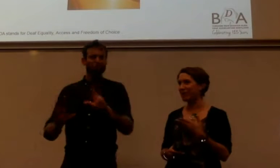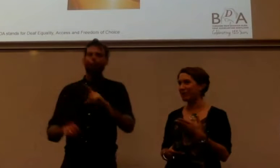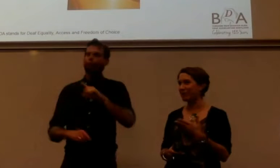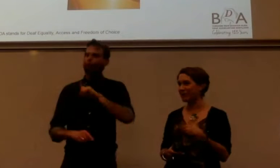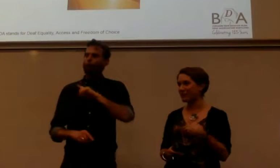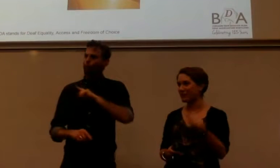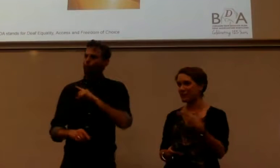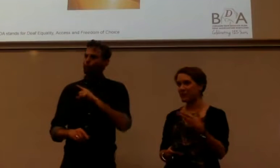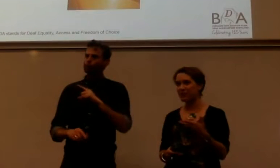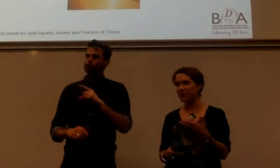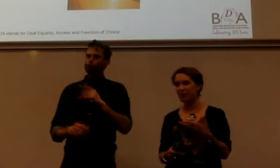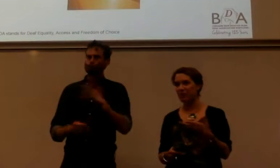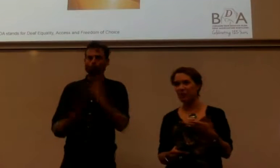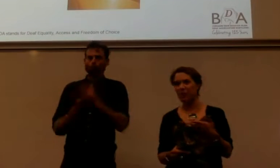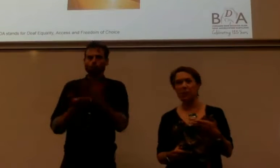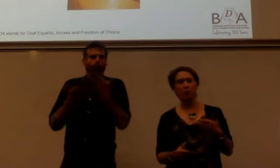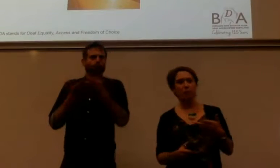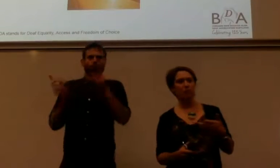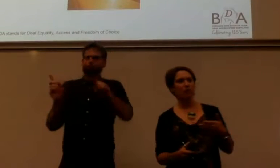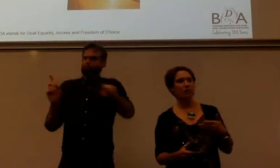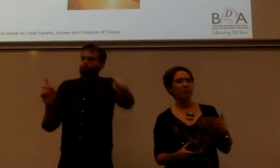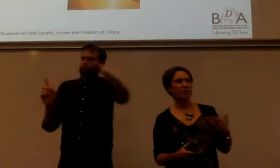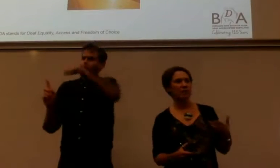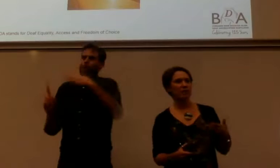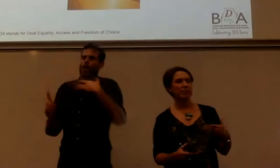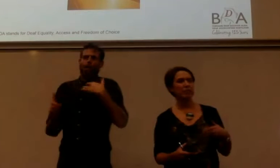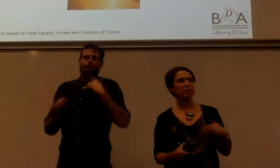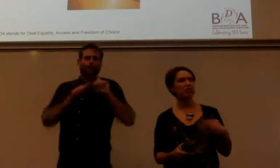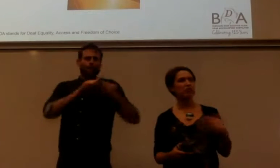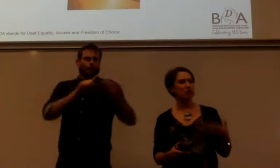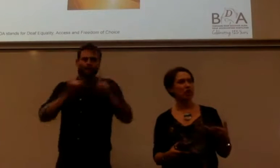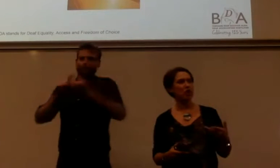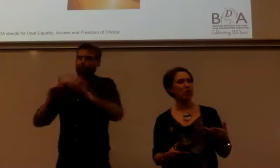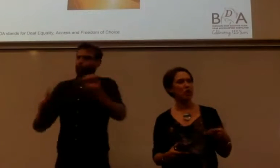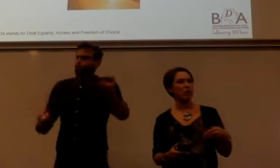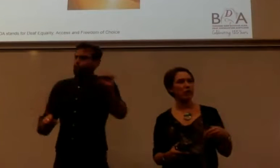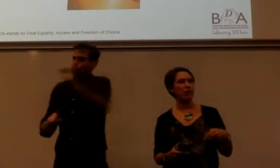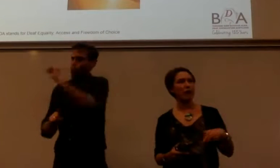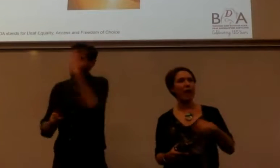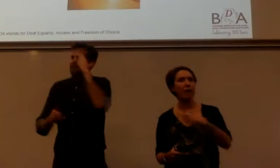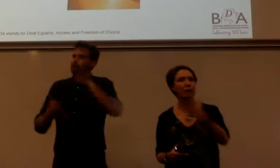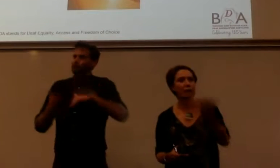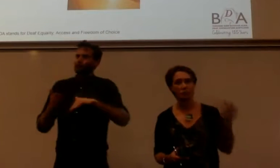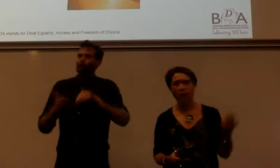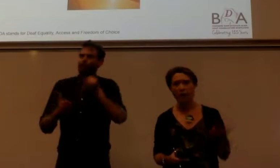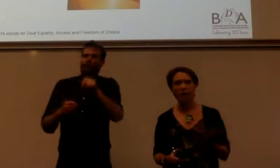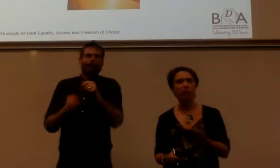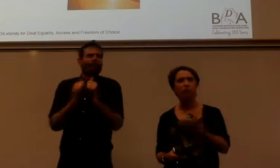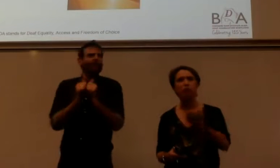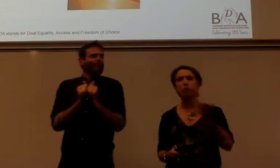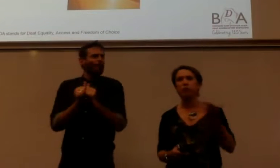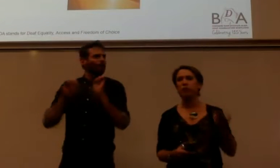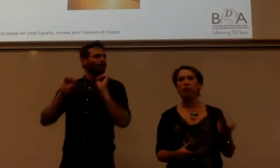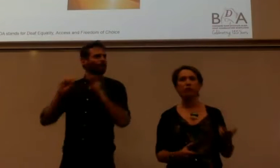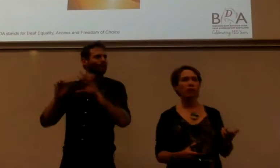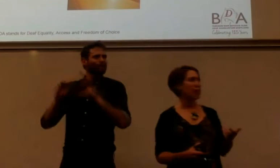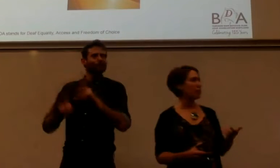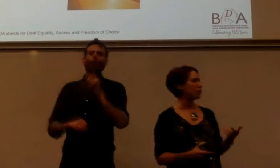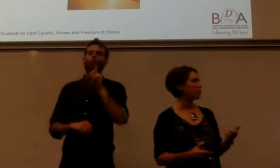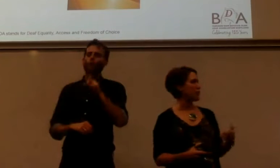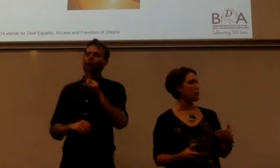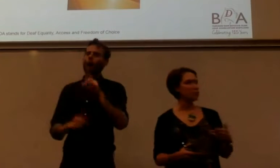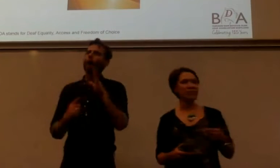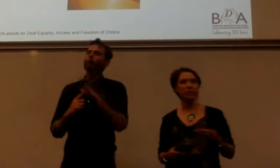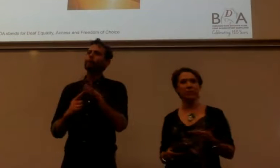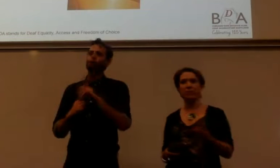are relevant for this job, but you would need to be able to show that you're able to work in a group, you're